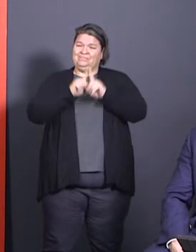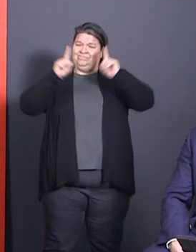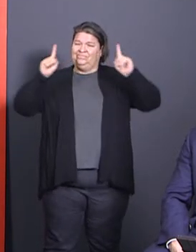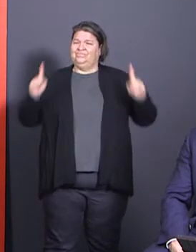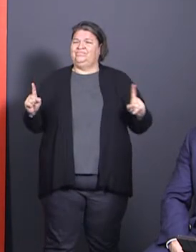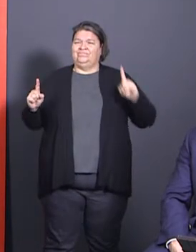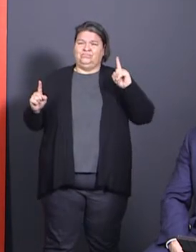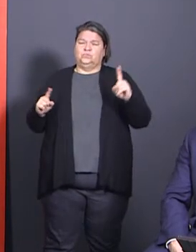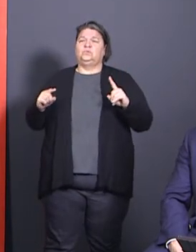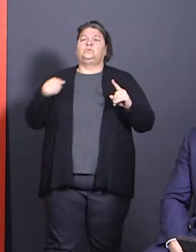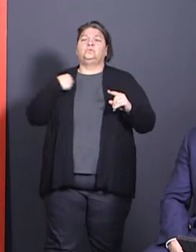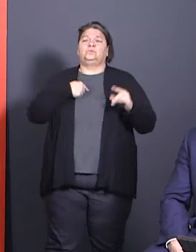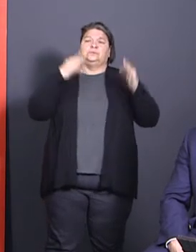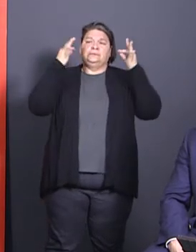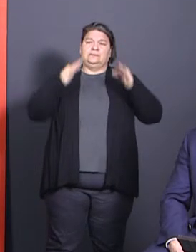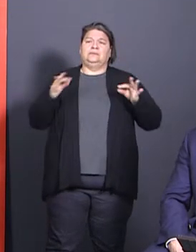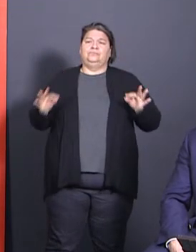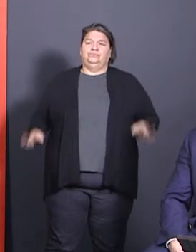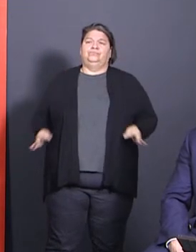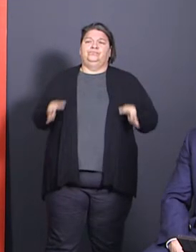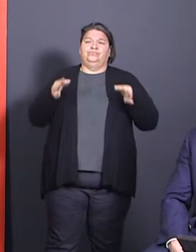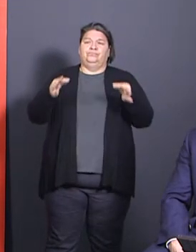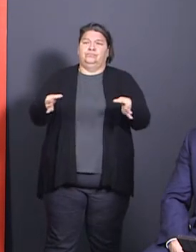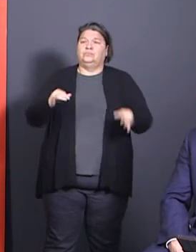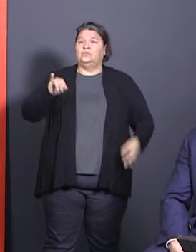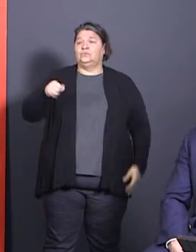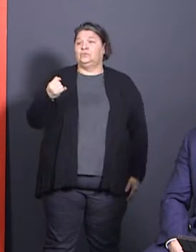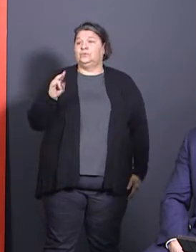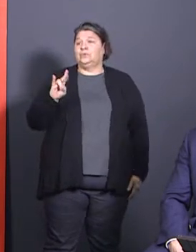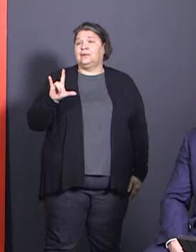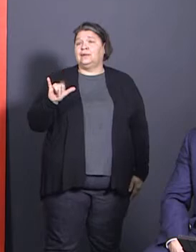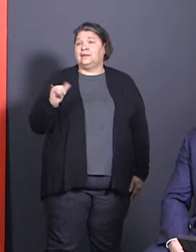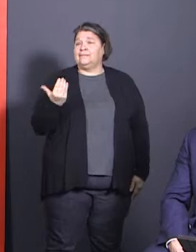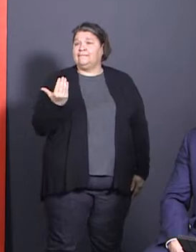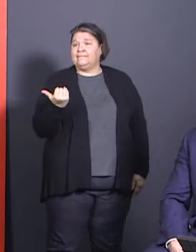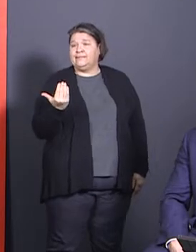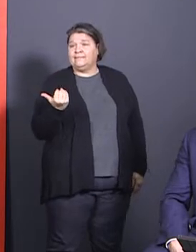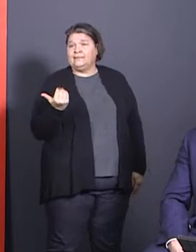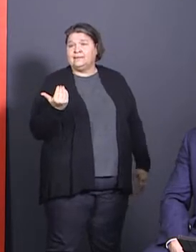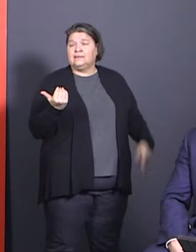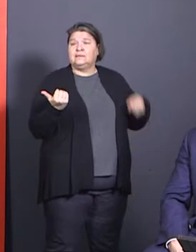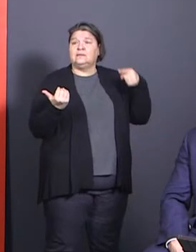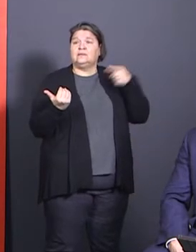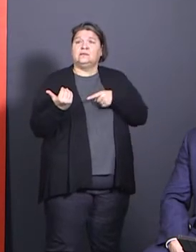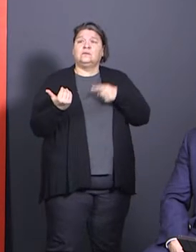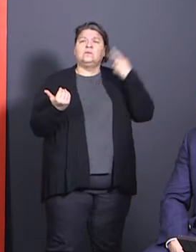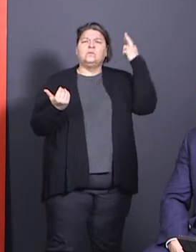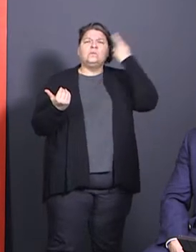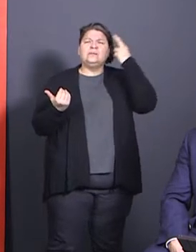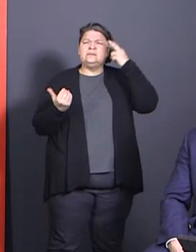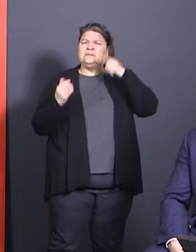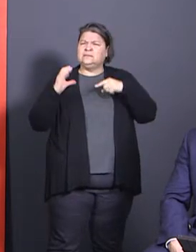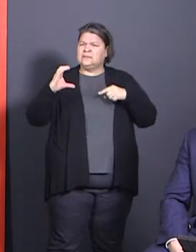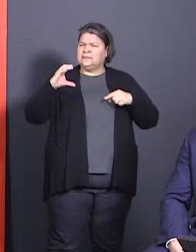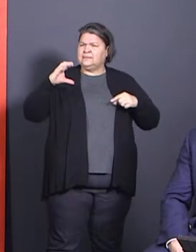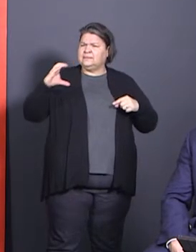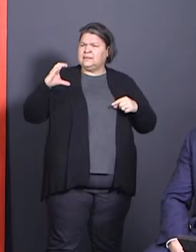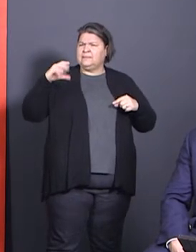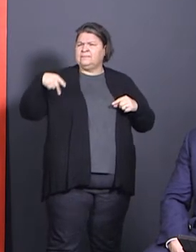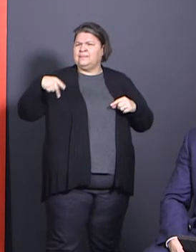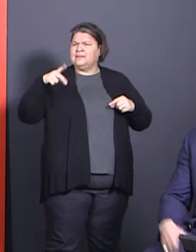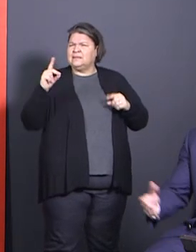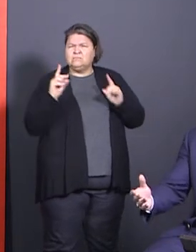for us. You want to talk a little bit about why that CCPD is so important and what it means for our officers and for you all?